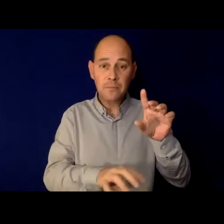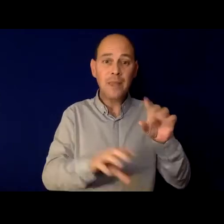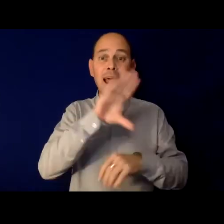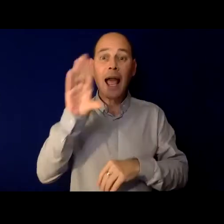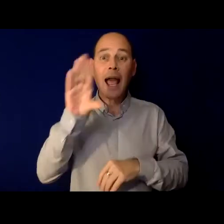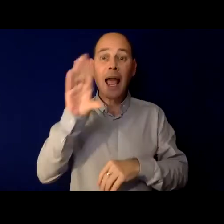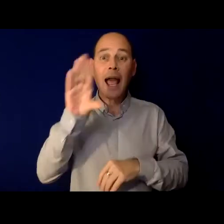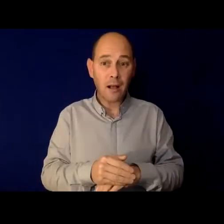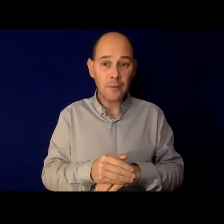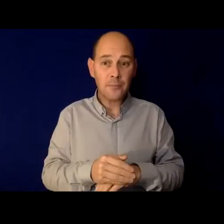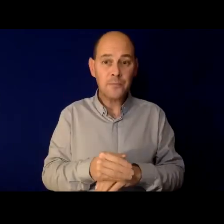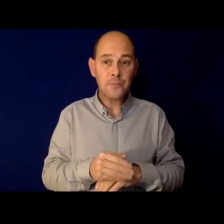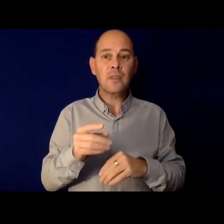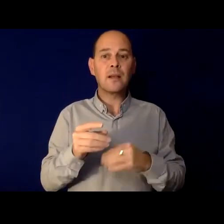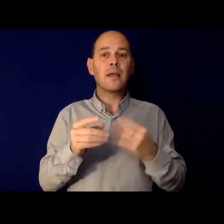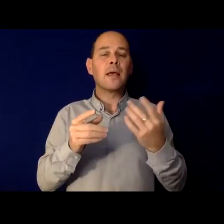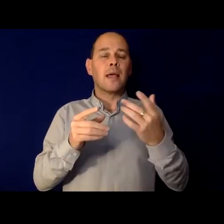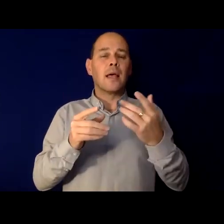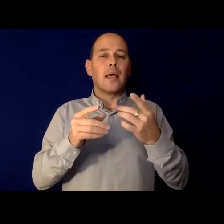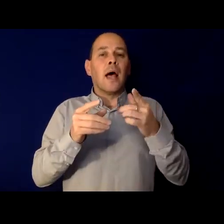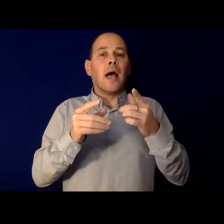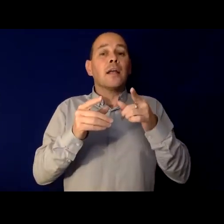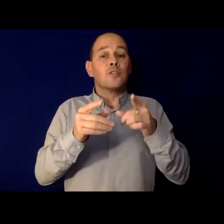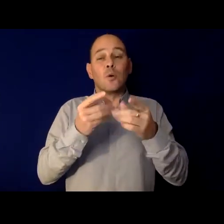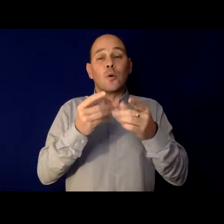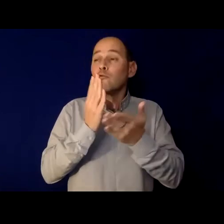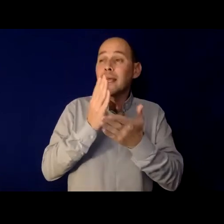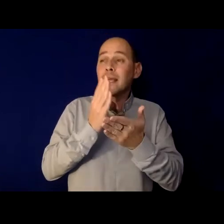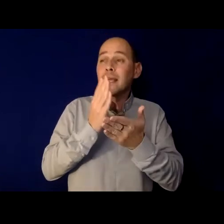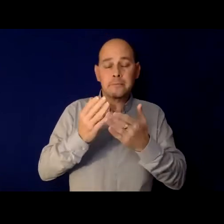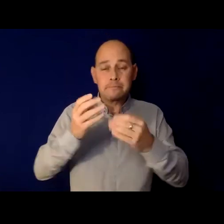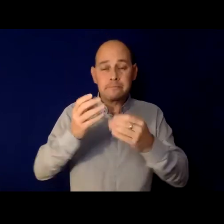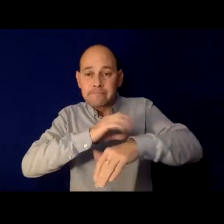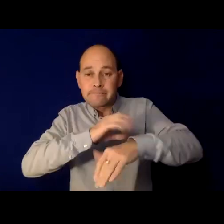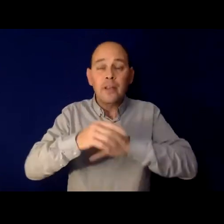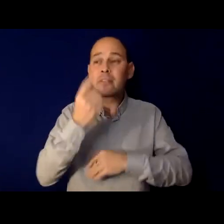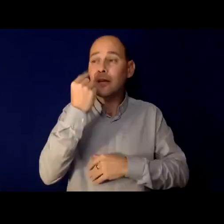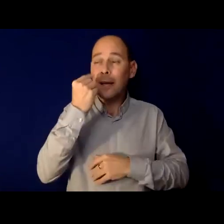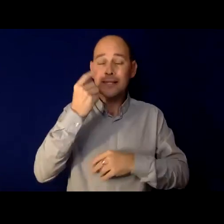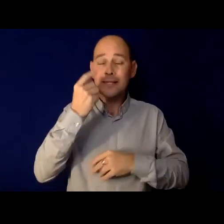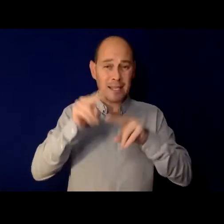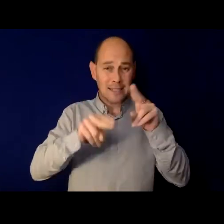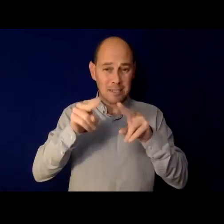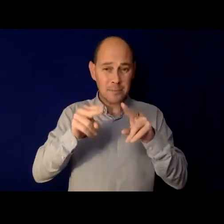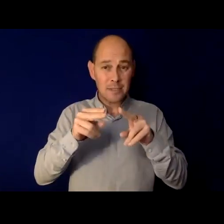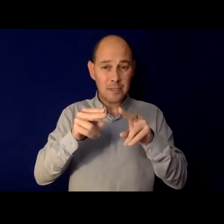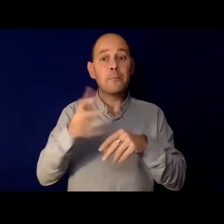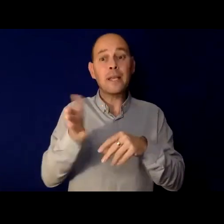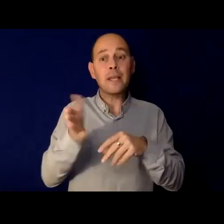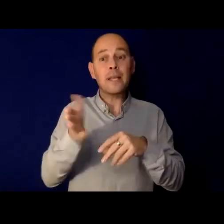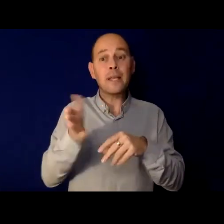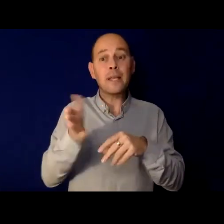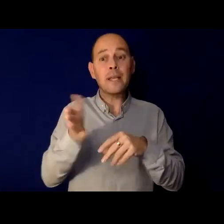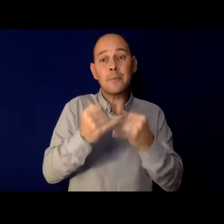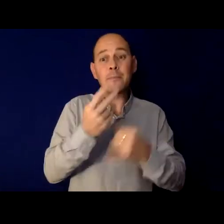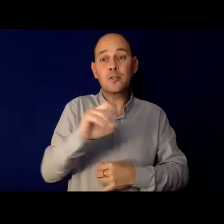and Uganda, as well as Indonesia, to carry out country capacity assessments using the ATAC tool. We did this from September 2019